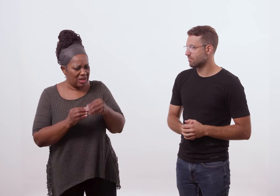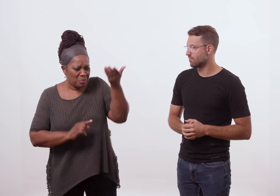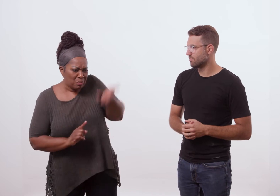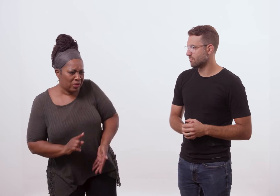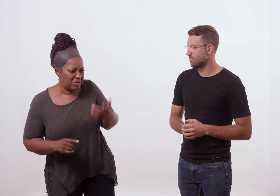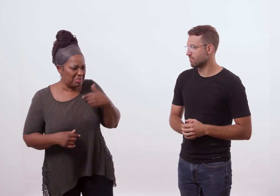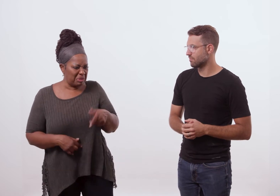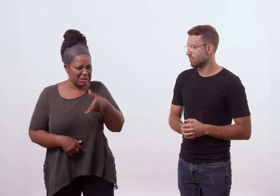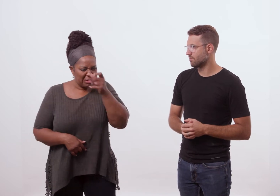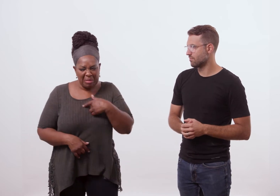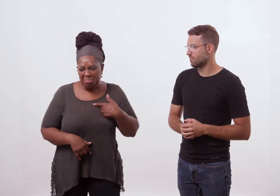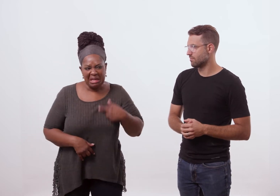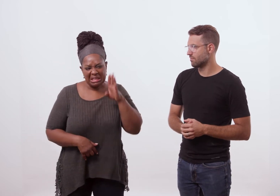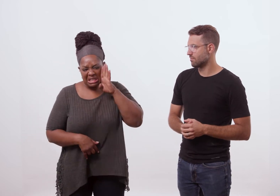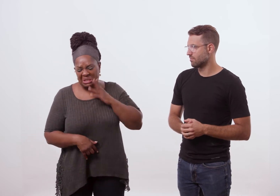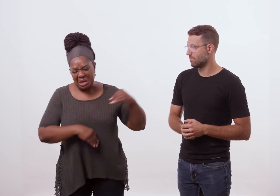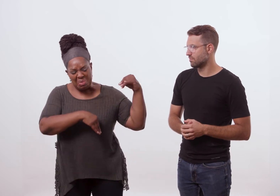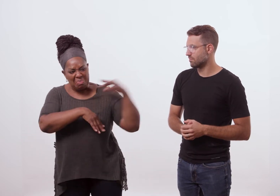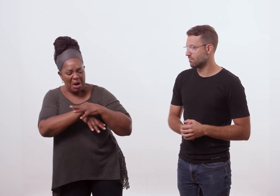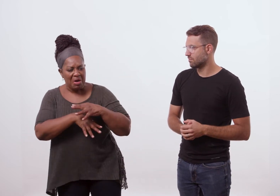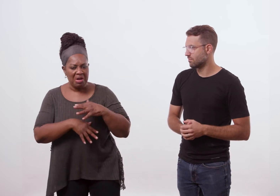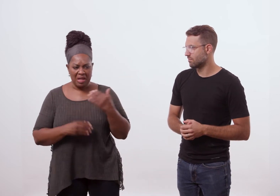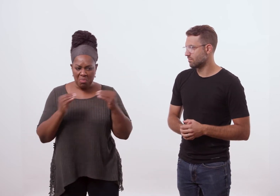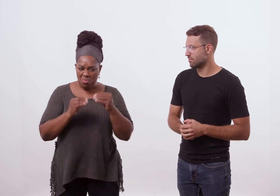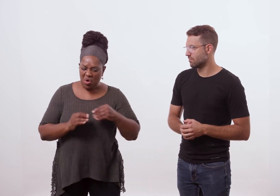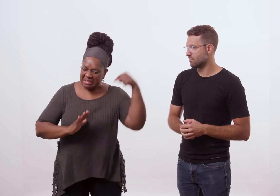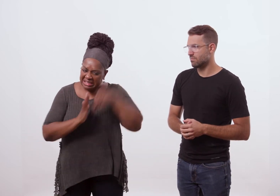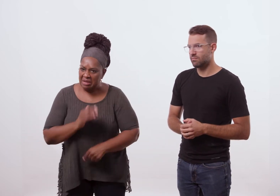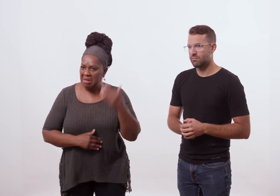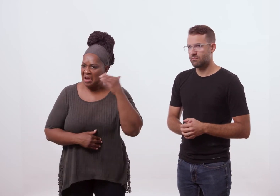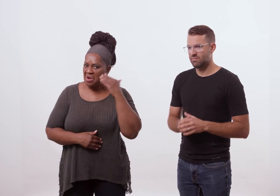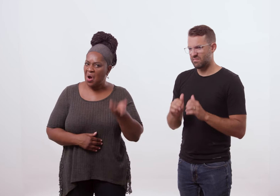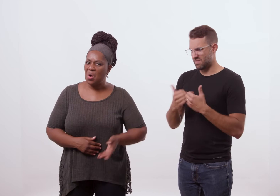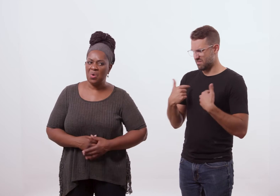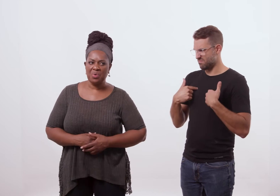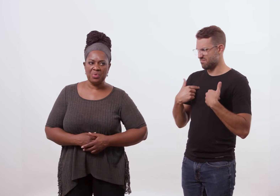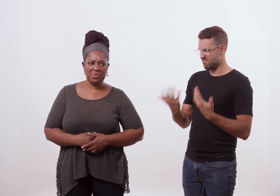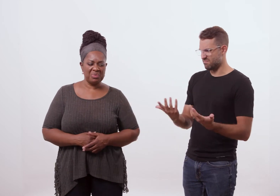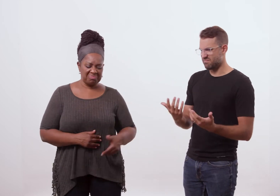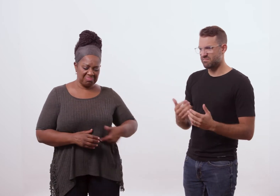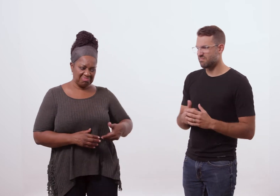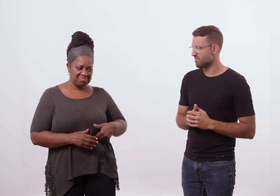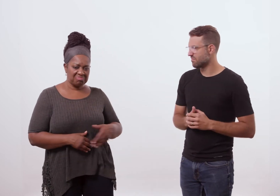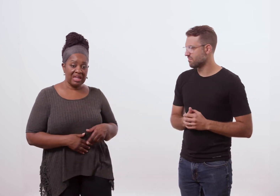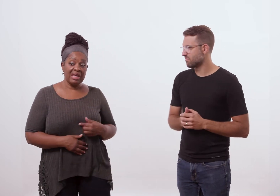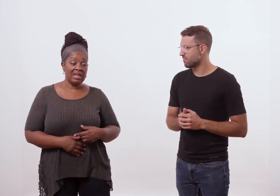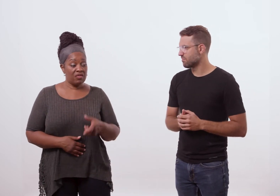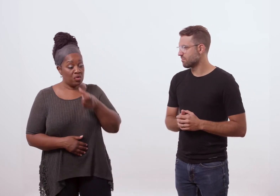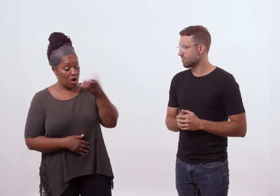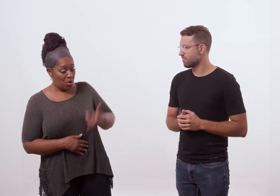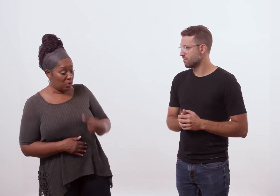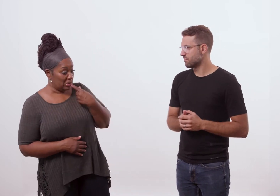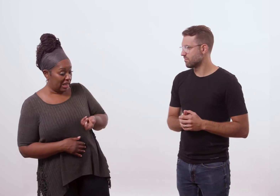his fleas and his sun-fried shell. Excuse me? We'll go to Father. If you are who you say you are, we will help